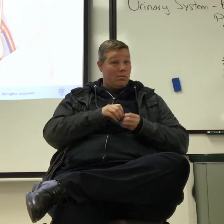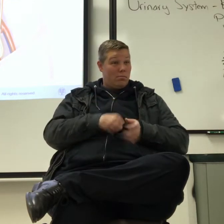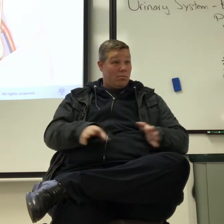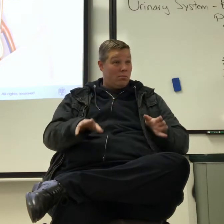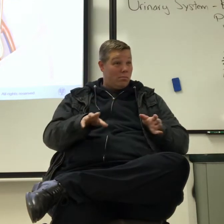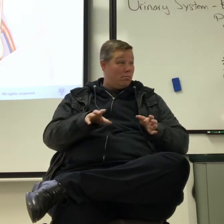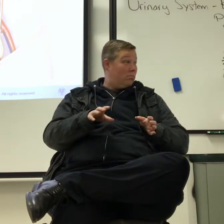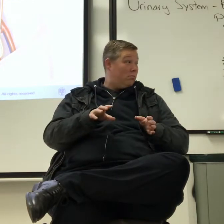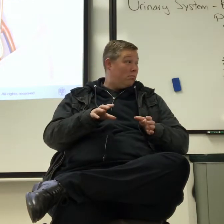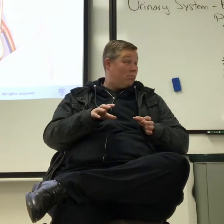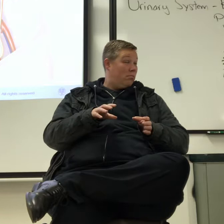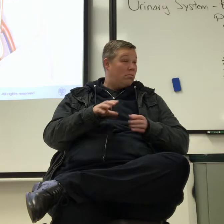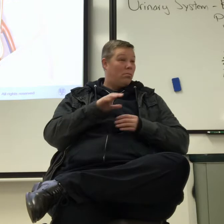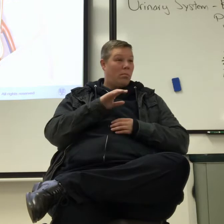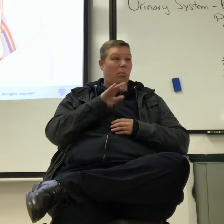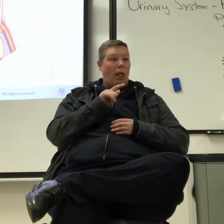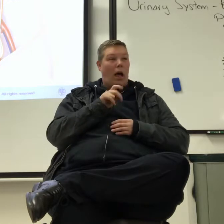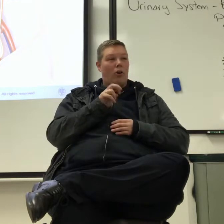go through the urethra.